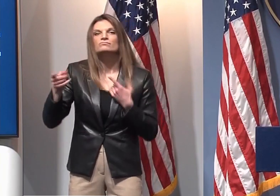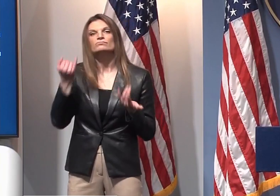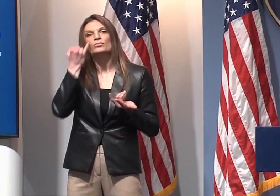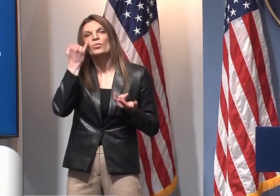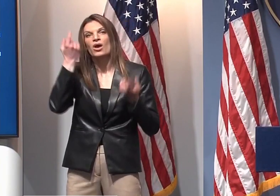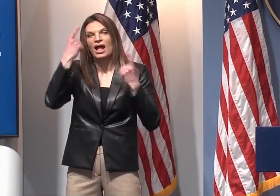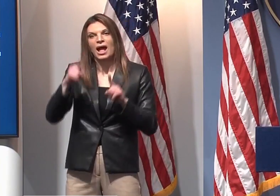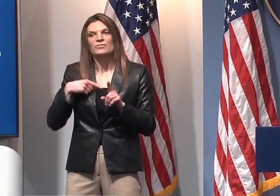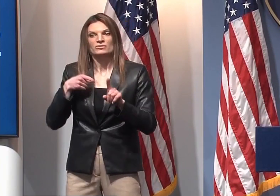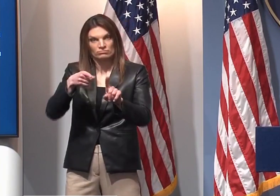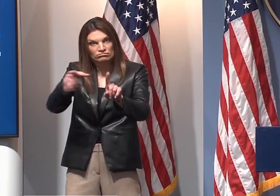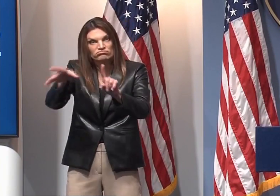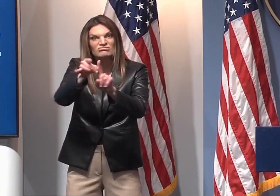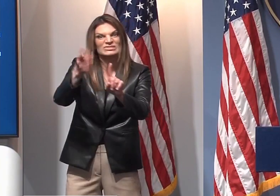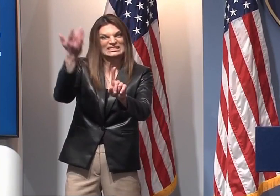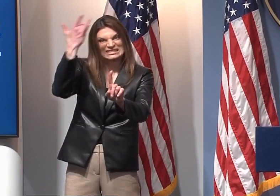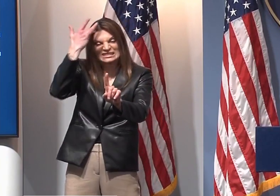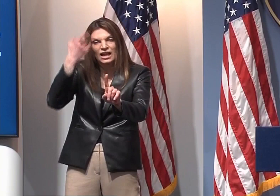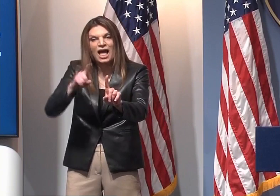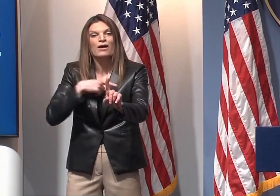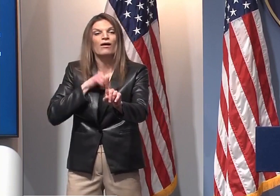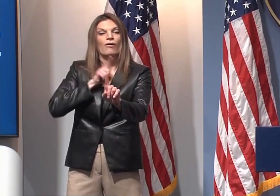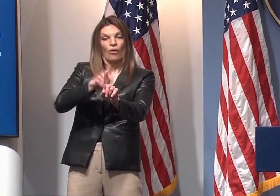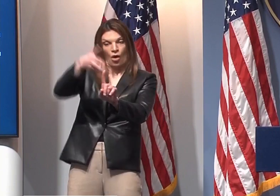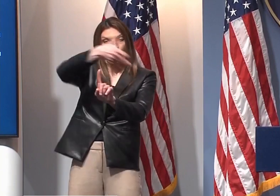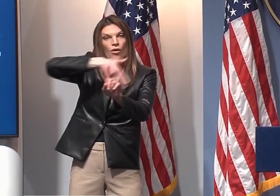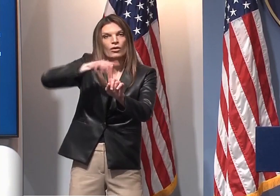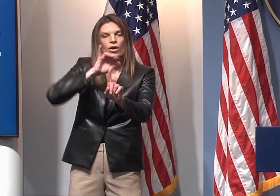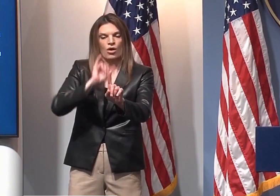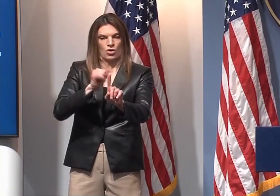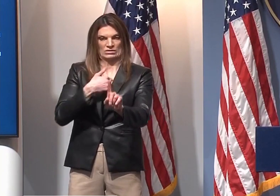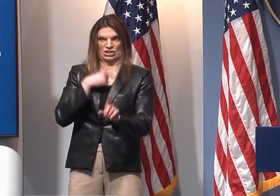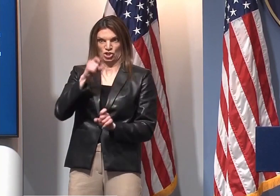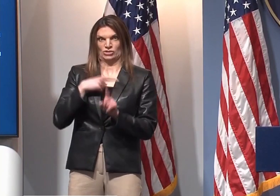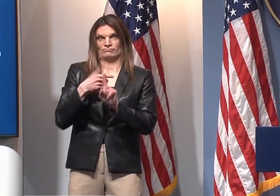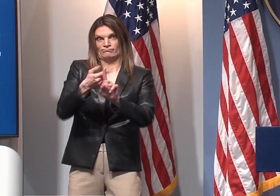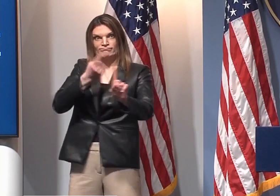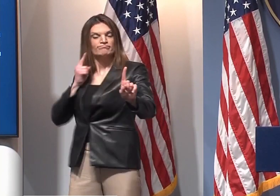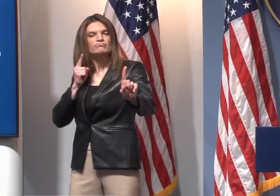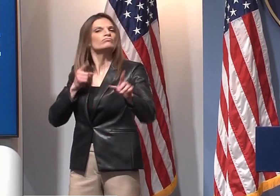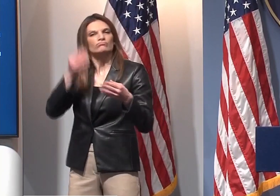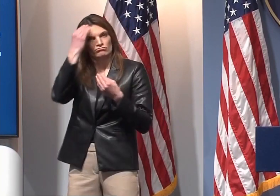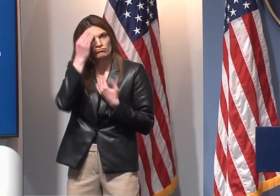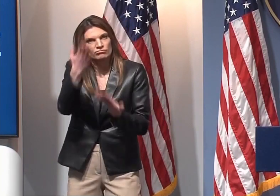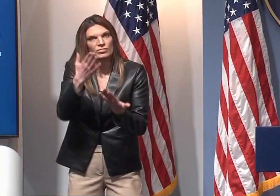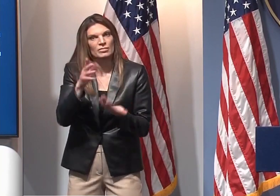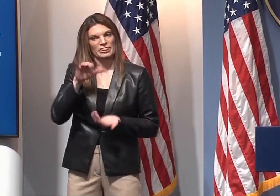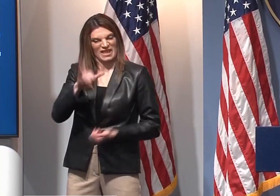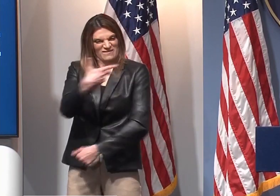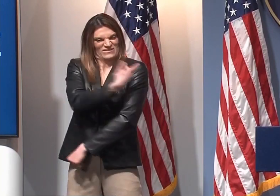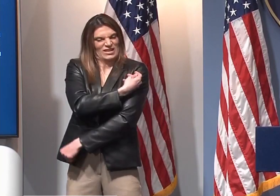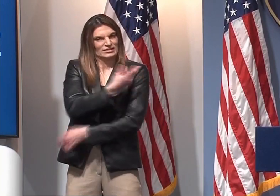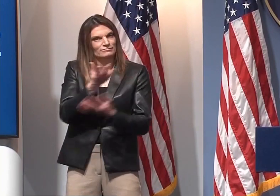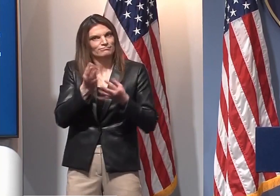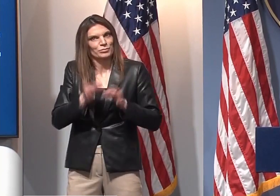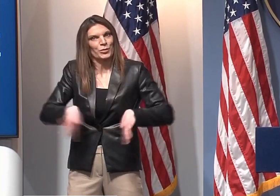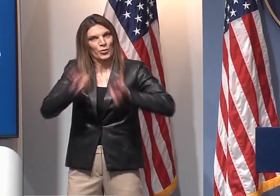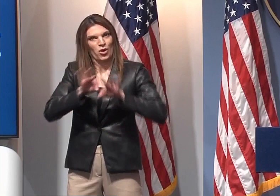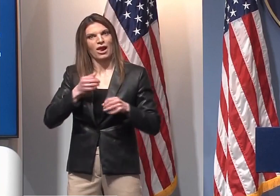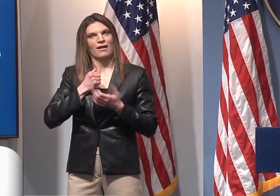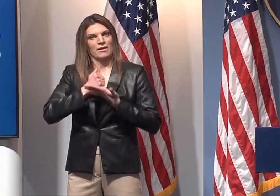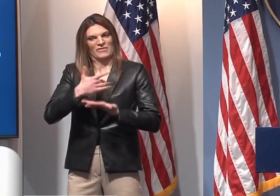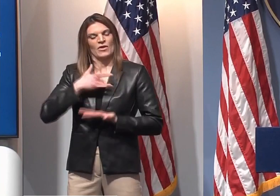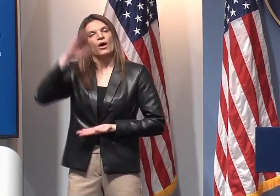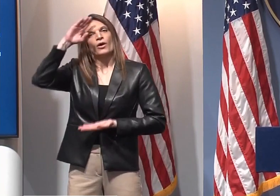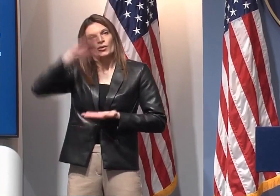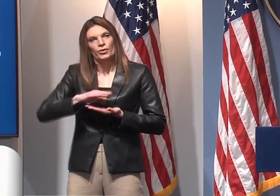are exposed. Vaccines give you the freedom and the peace of mind that your risk of COVID is low. Another very,